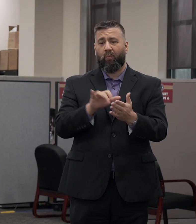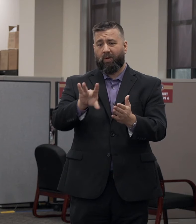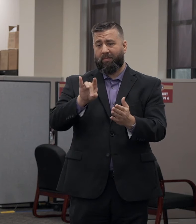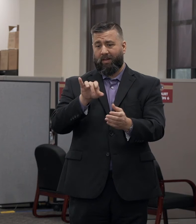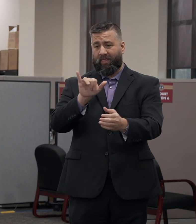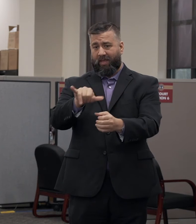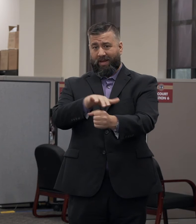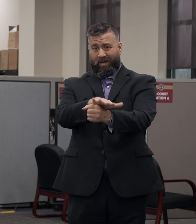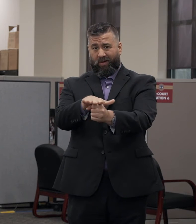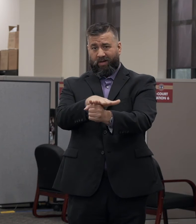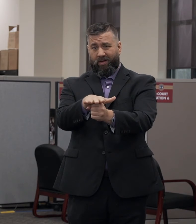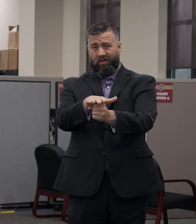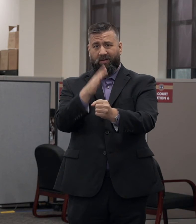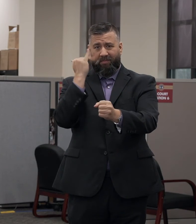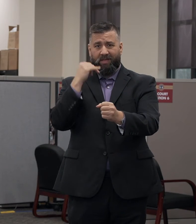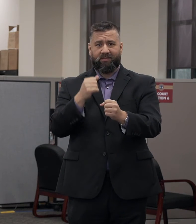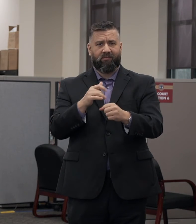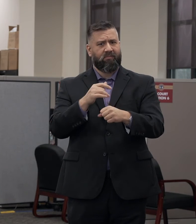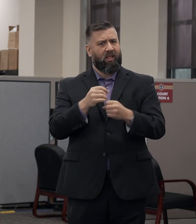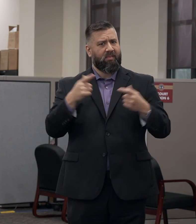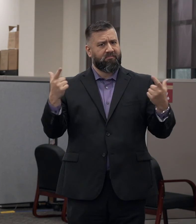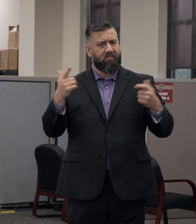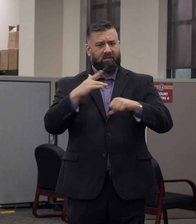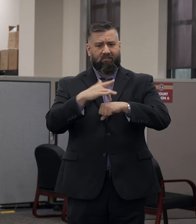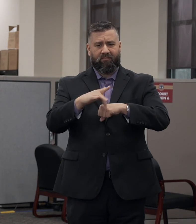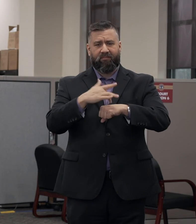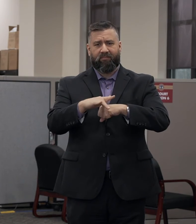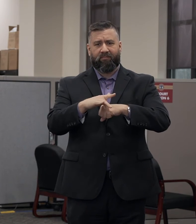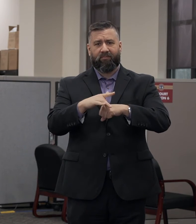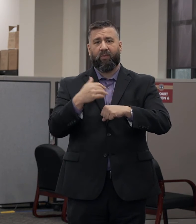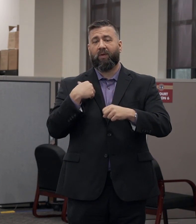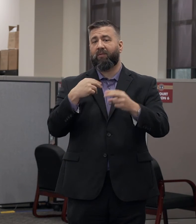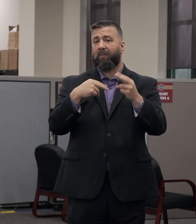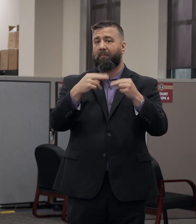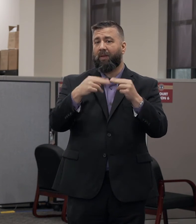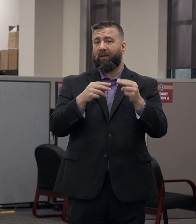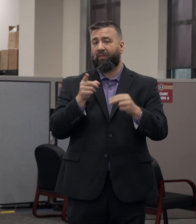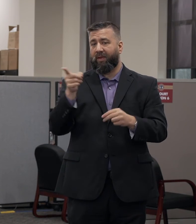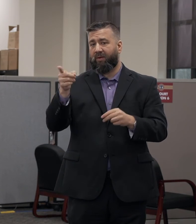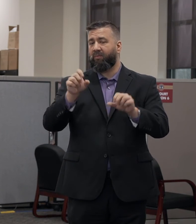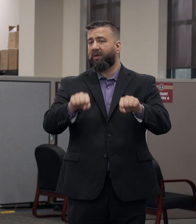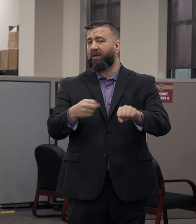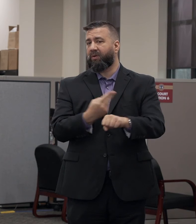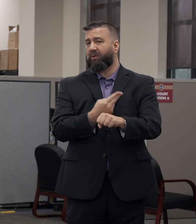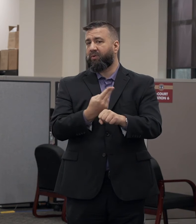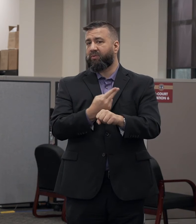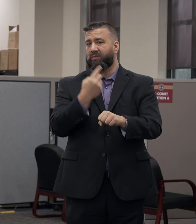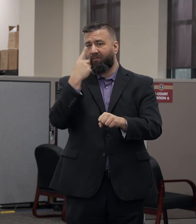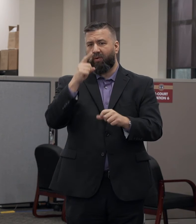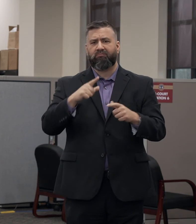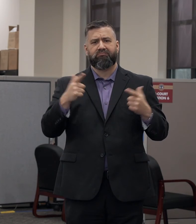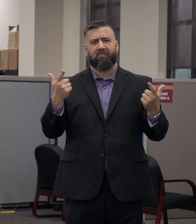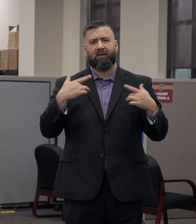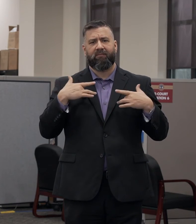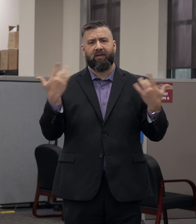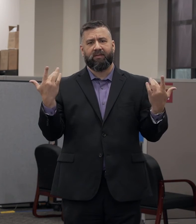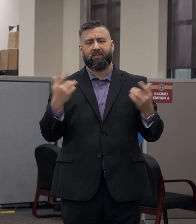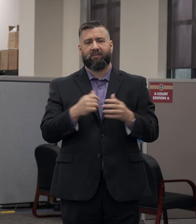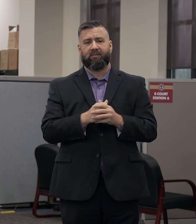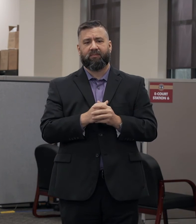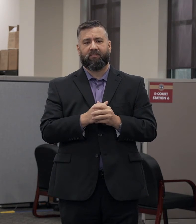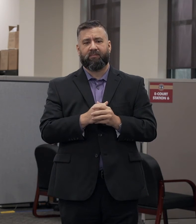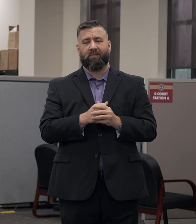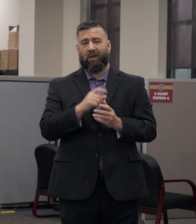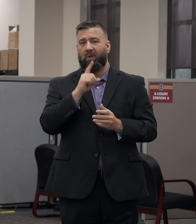it has large available parking. There's a facility there that we can use for a large event, and